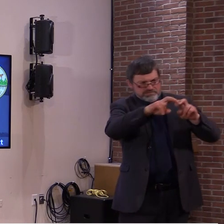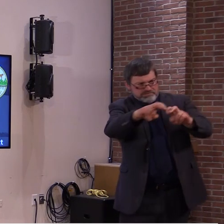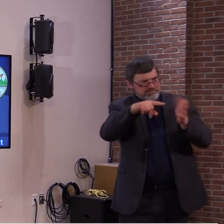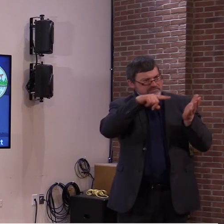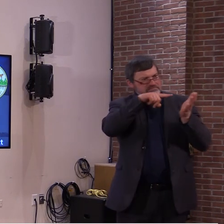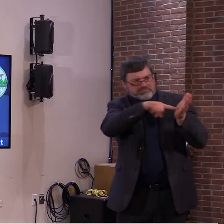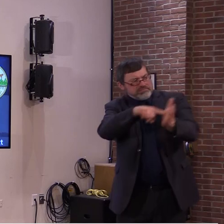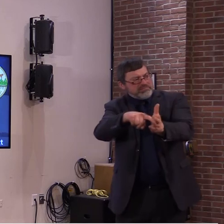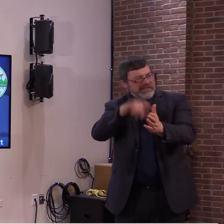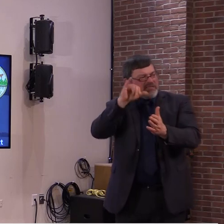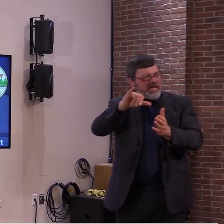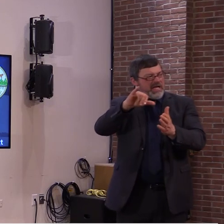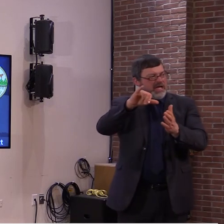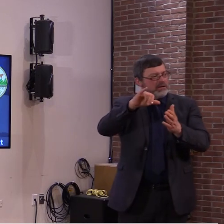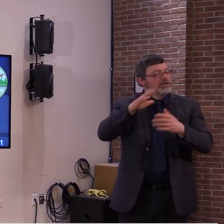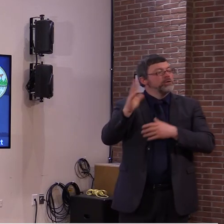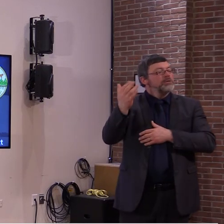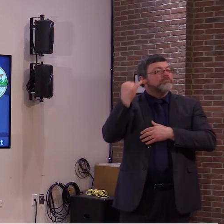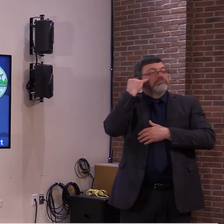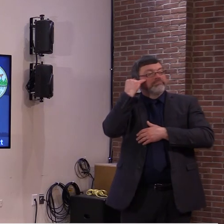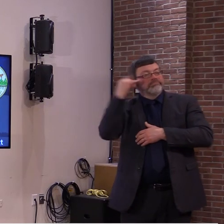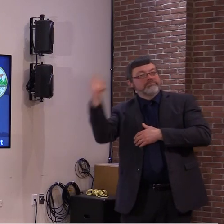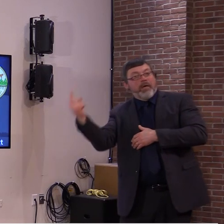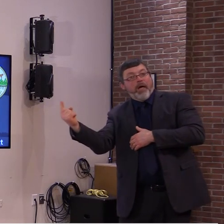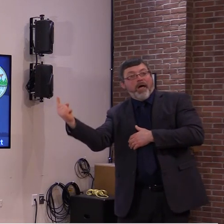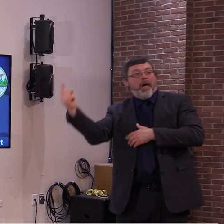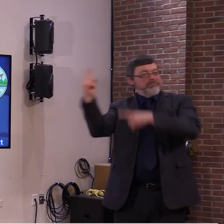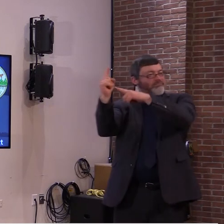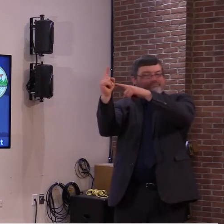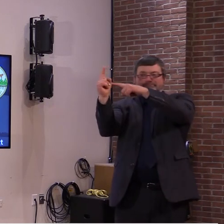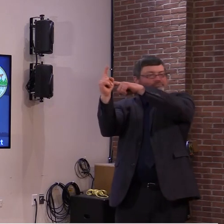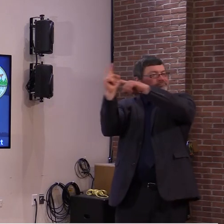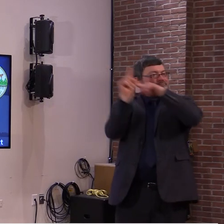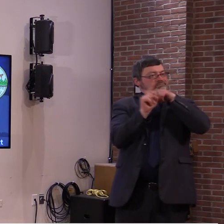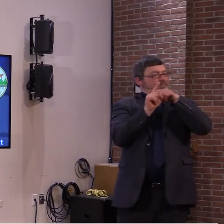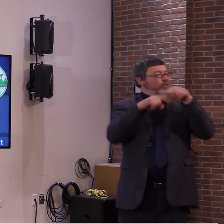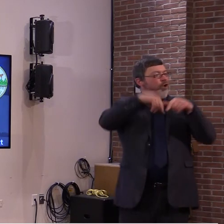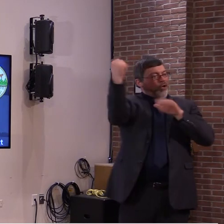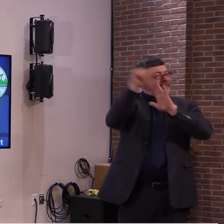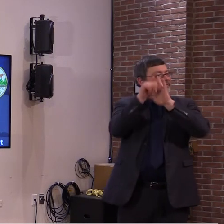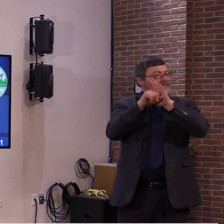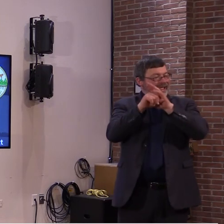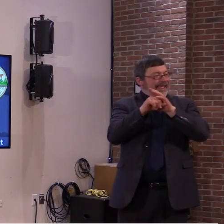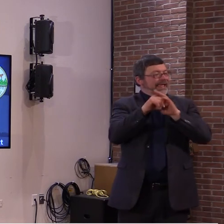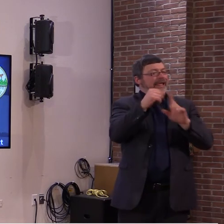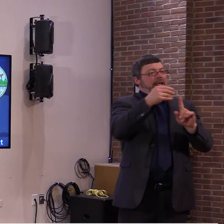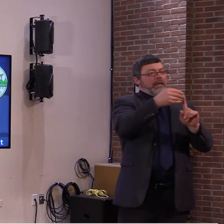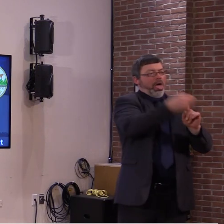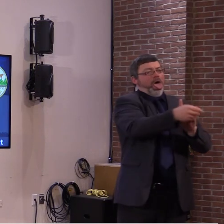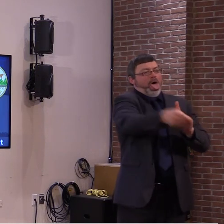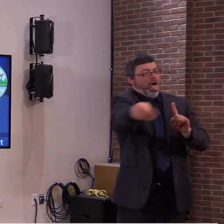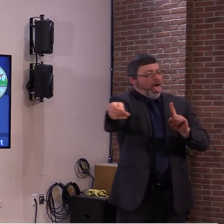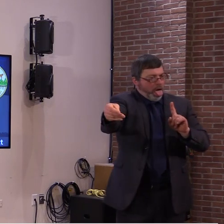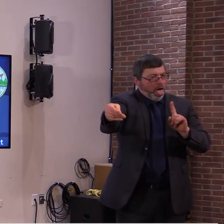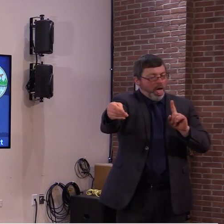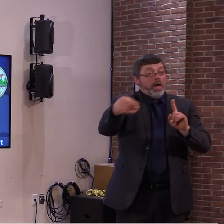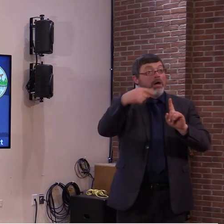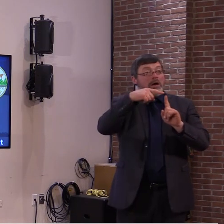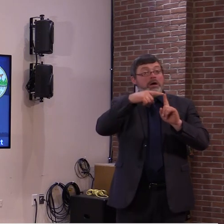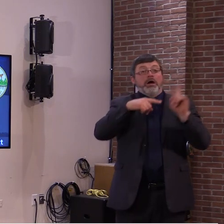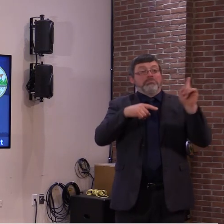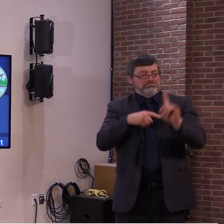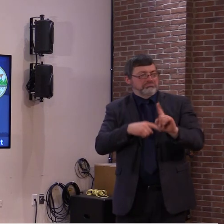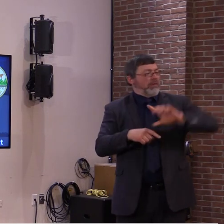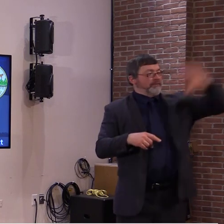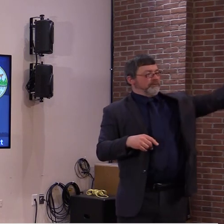another person in Vermont, and then leaves town? Is the health department able to follow up with those out-of-staters